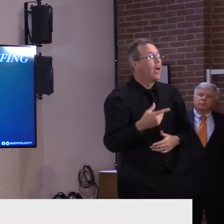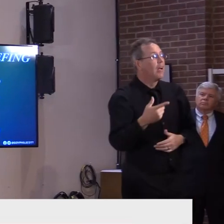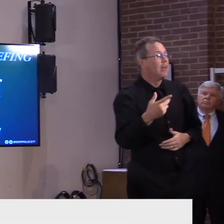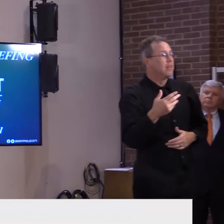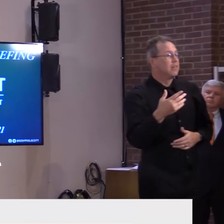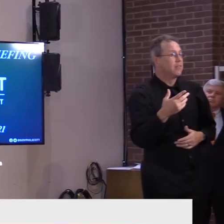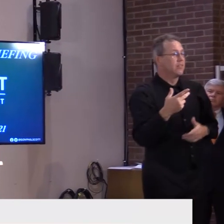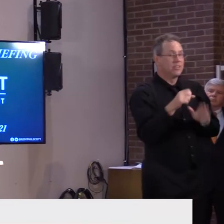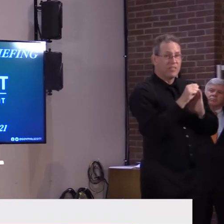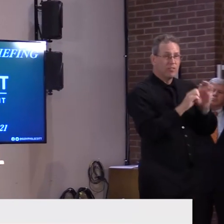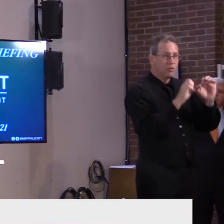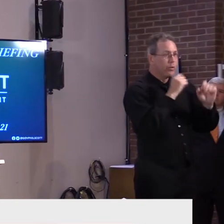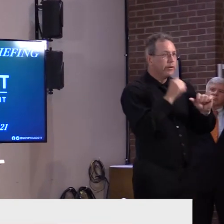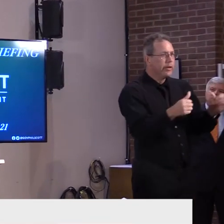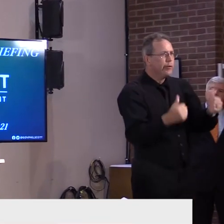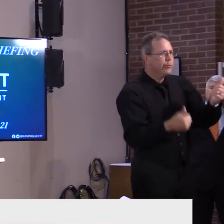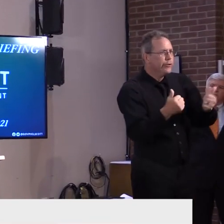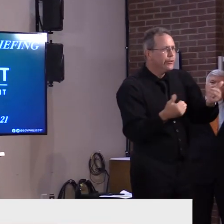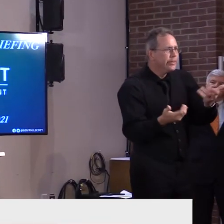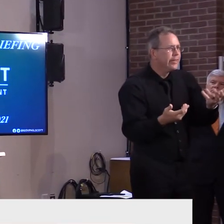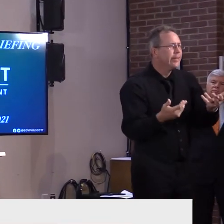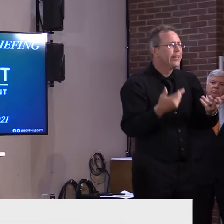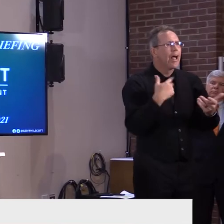was there's only